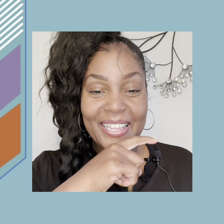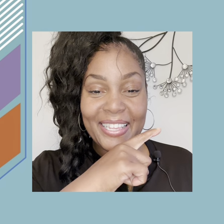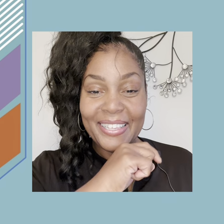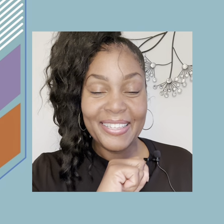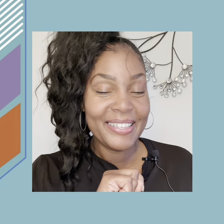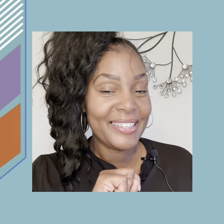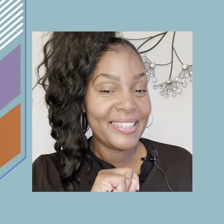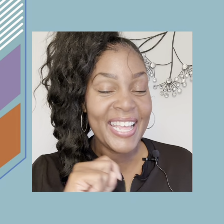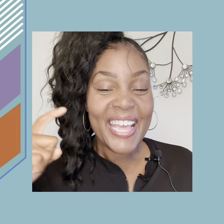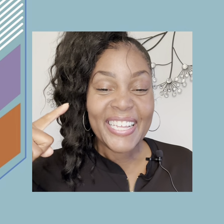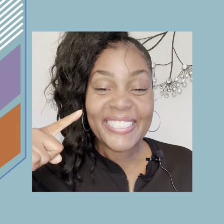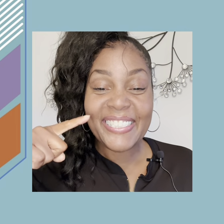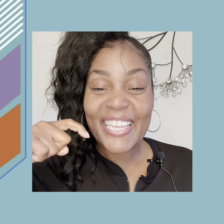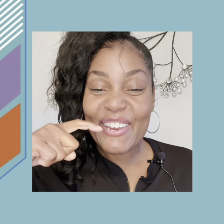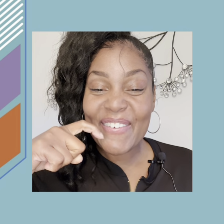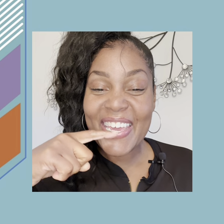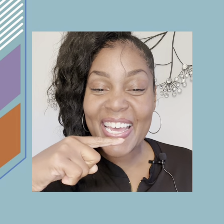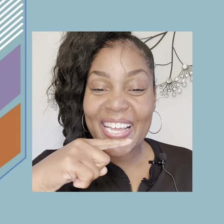Cereal.